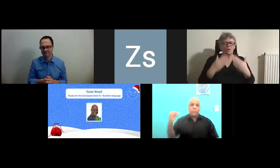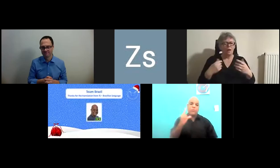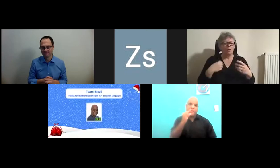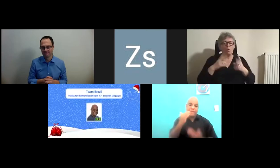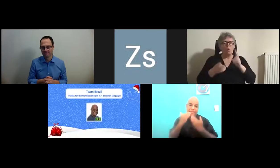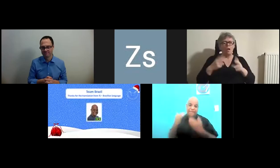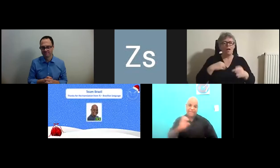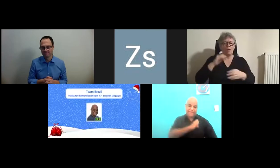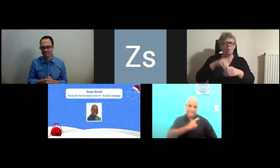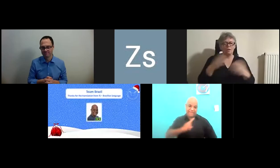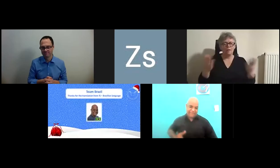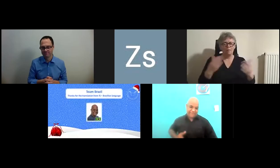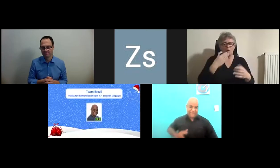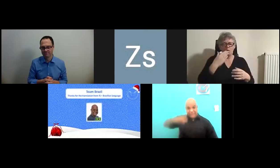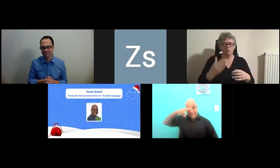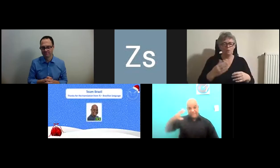Hernan, can we switch?